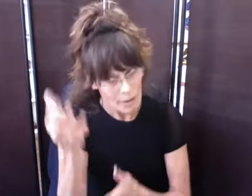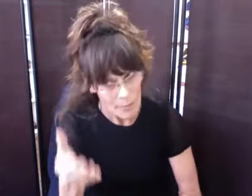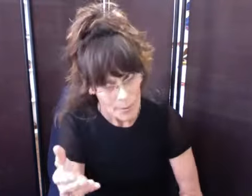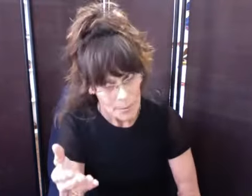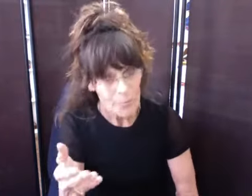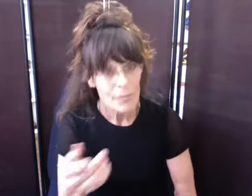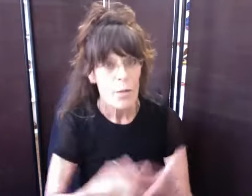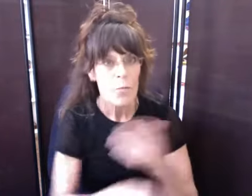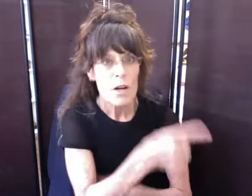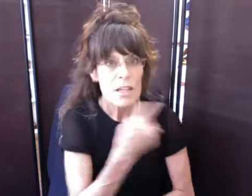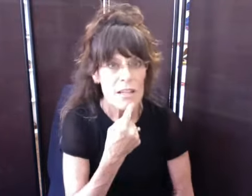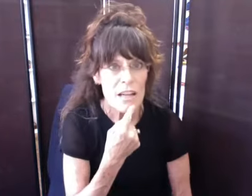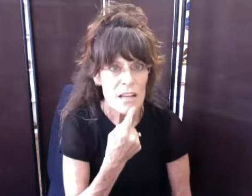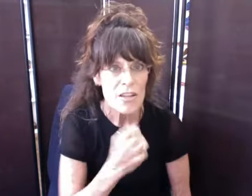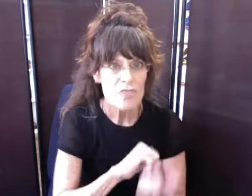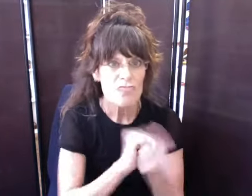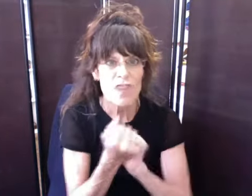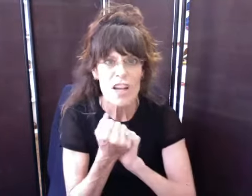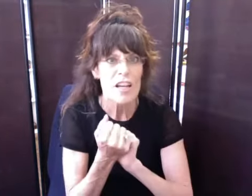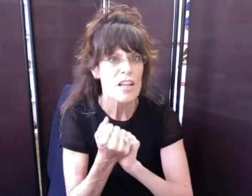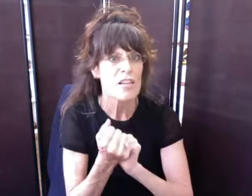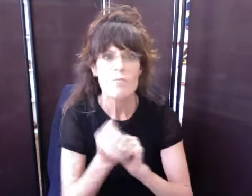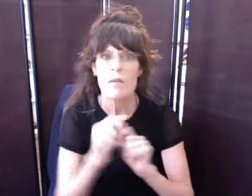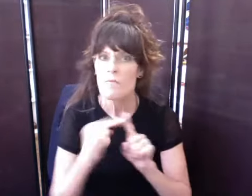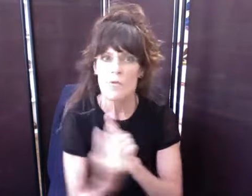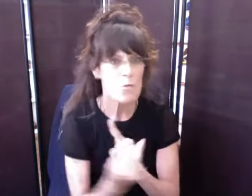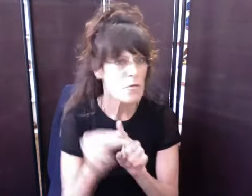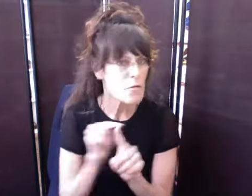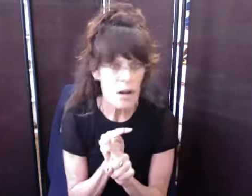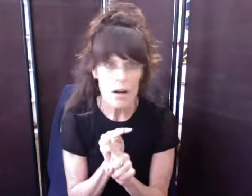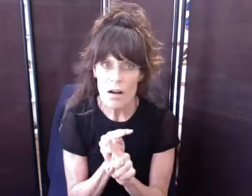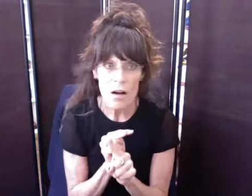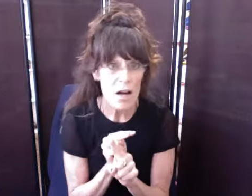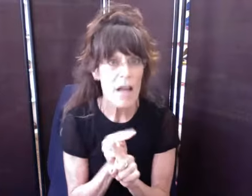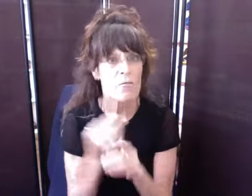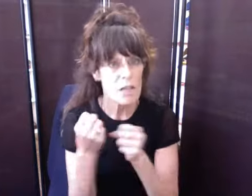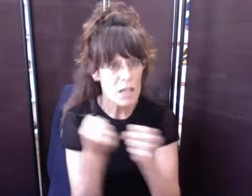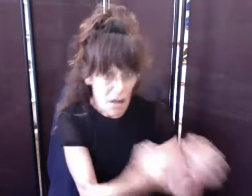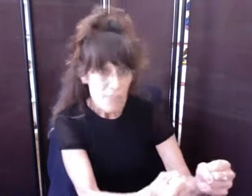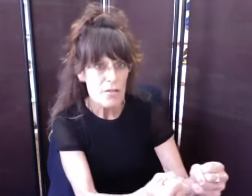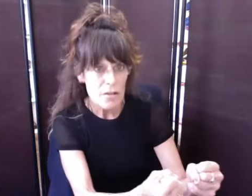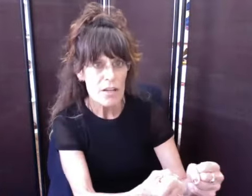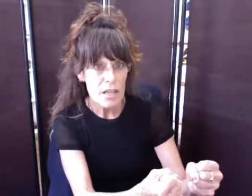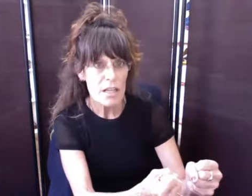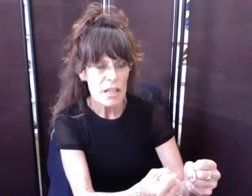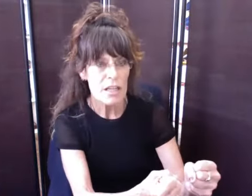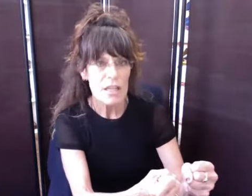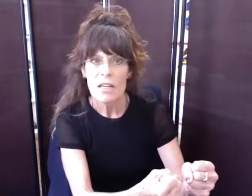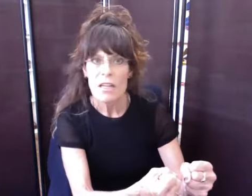said changed absolutely my view of alcoholism and therefore recovery from it in drastic ways